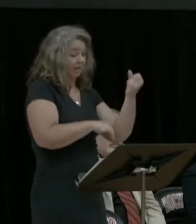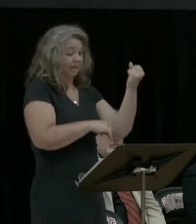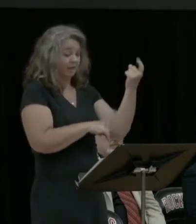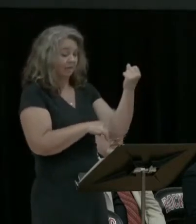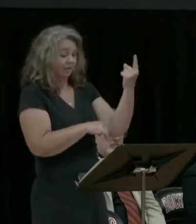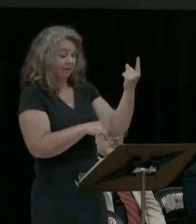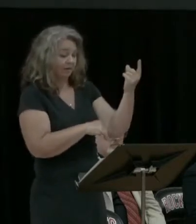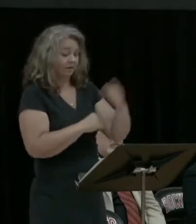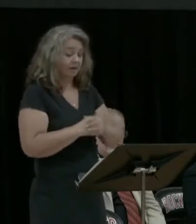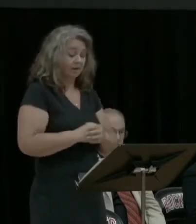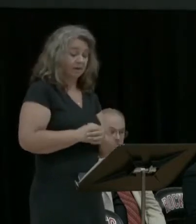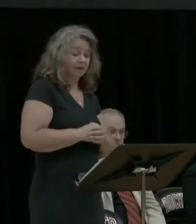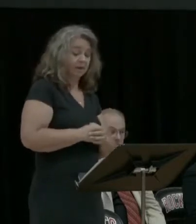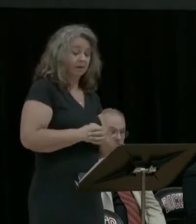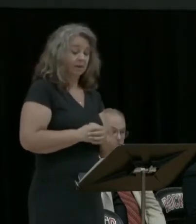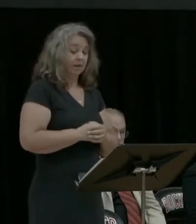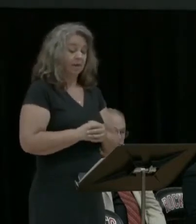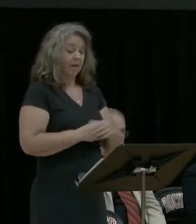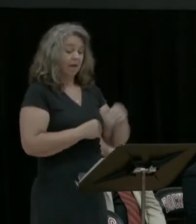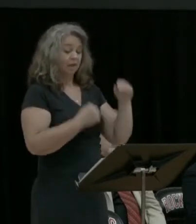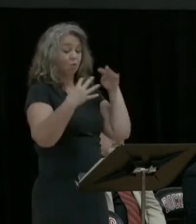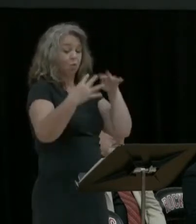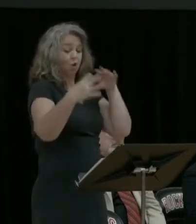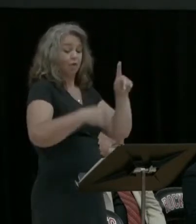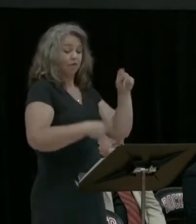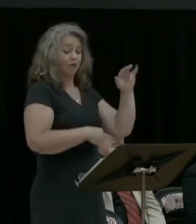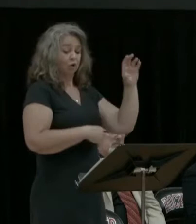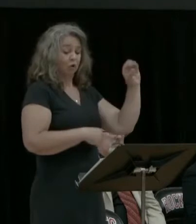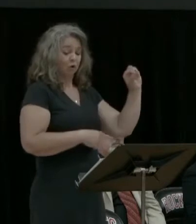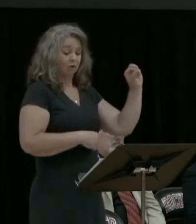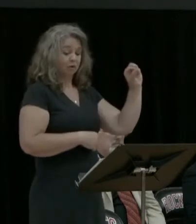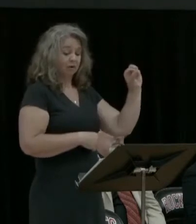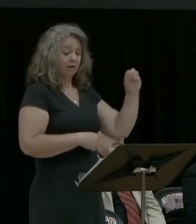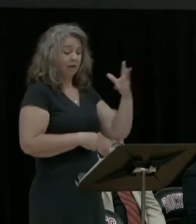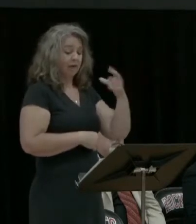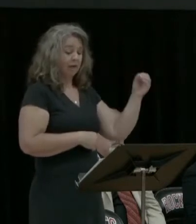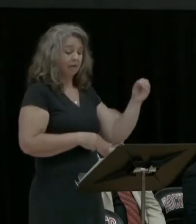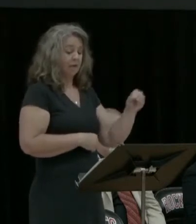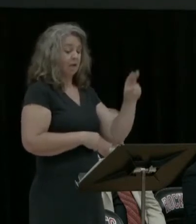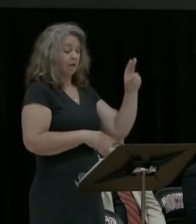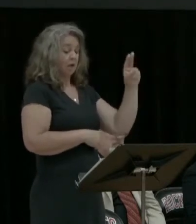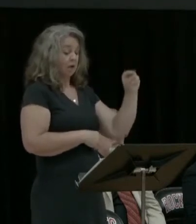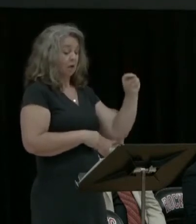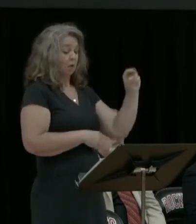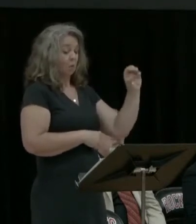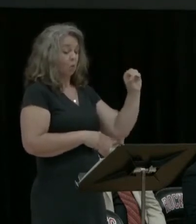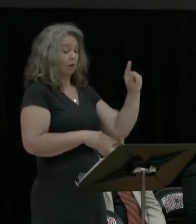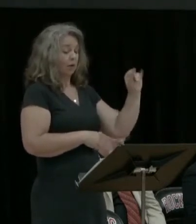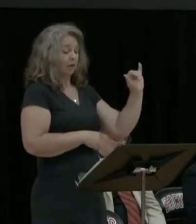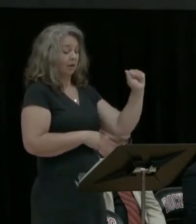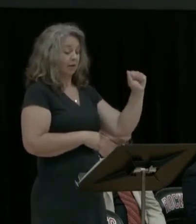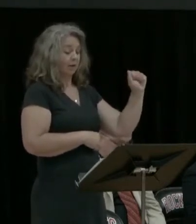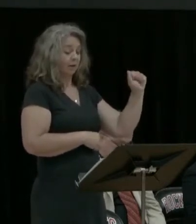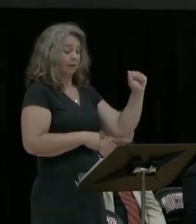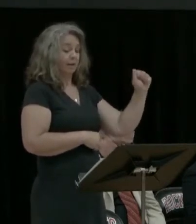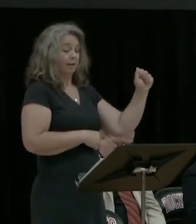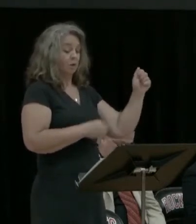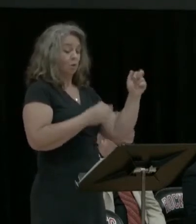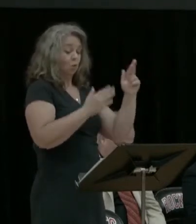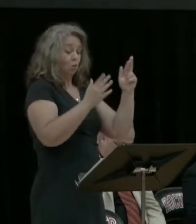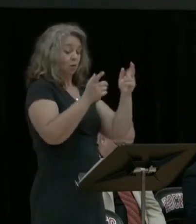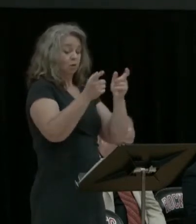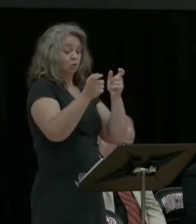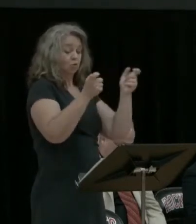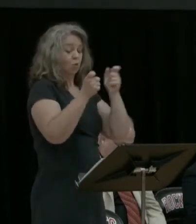Nokia ruled the telephone market and SpongeBob was the hottest new show. We embarked on our high